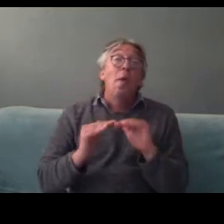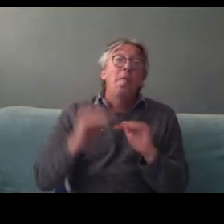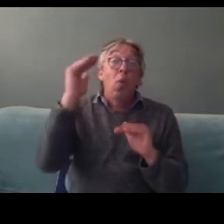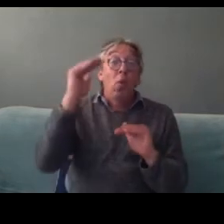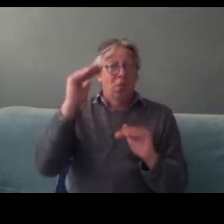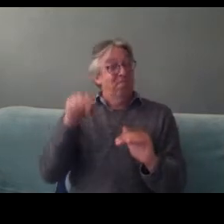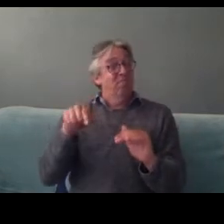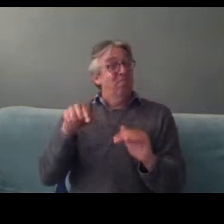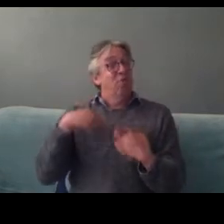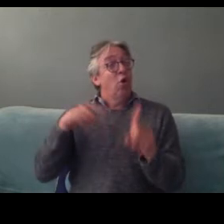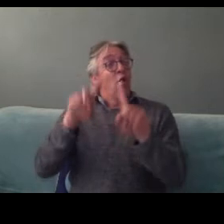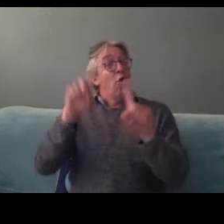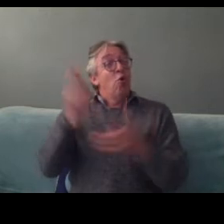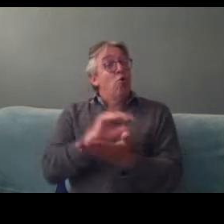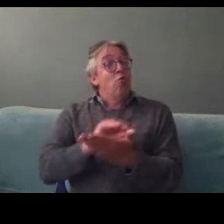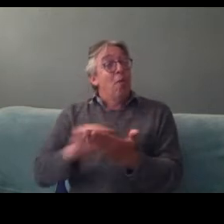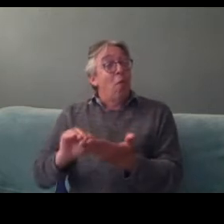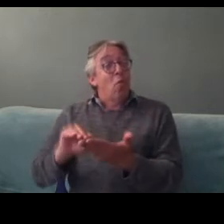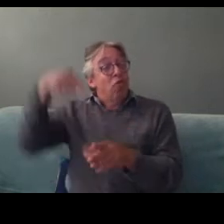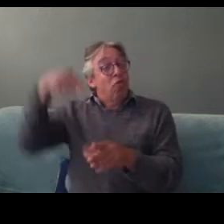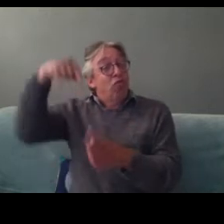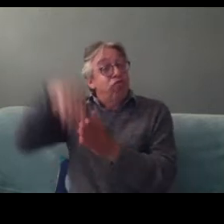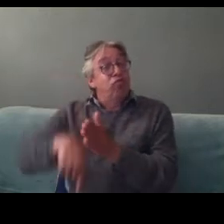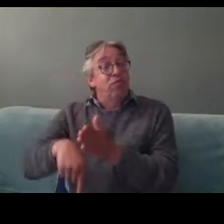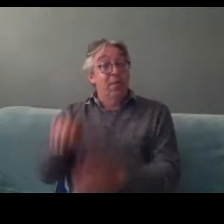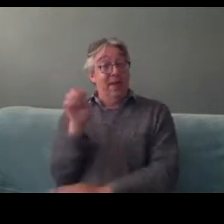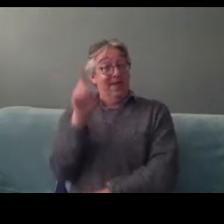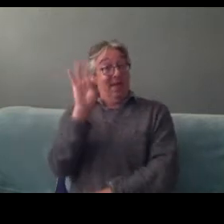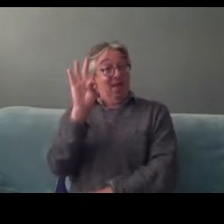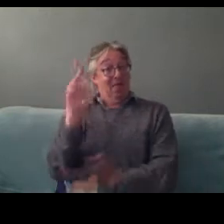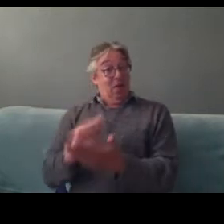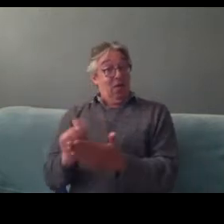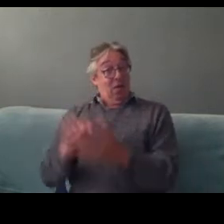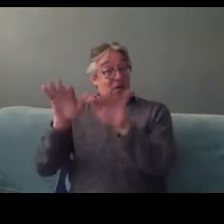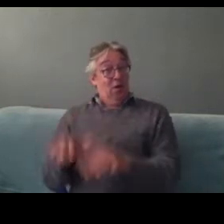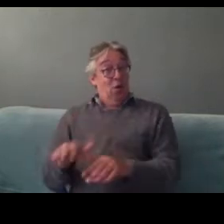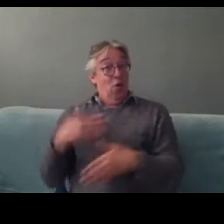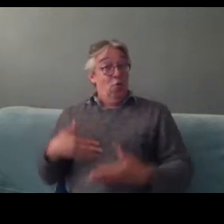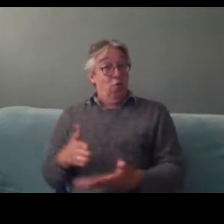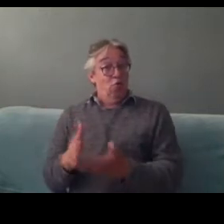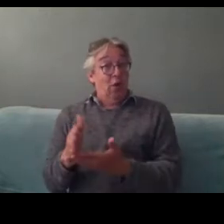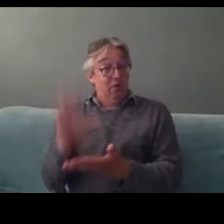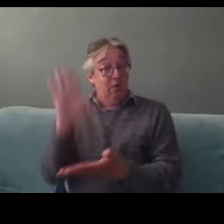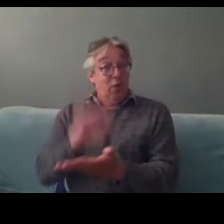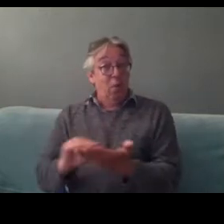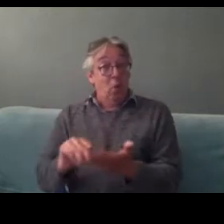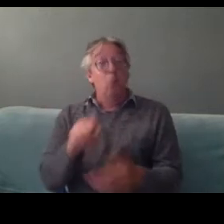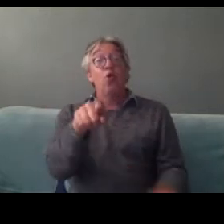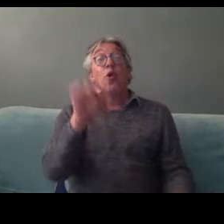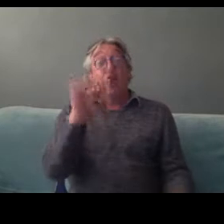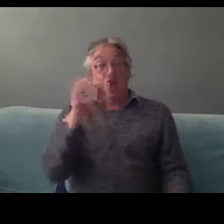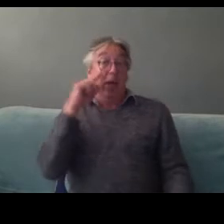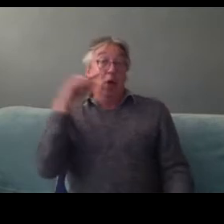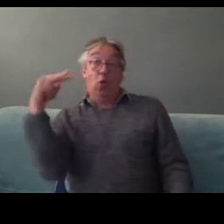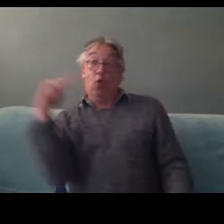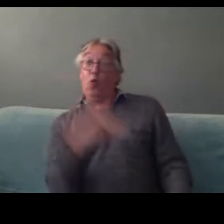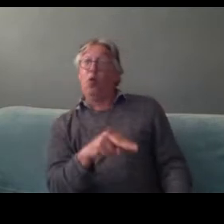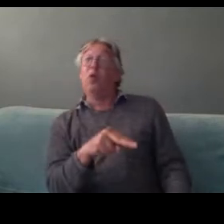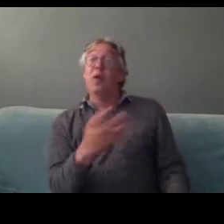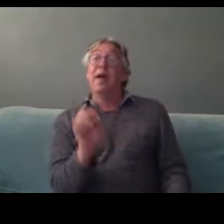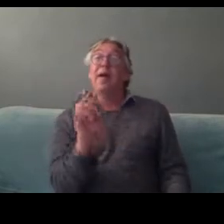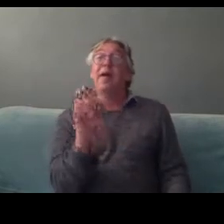rights report that EDF realized, you can download it or consult it on EDF her website. You can